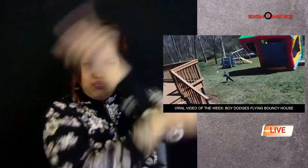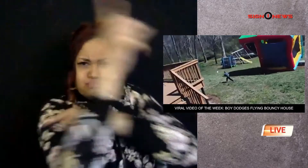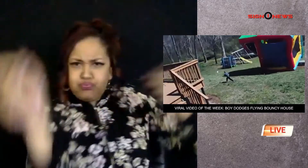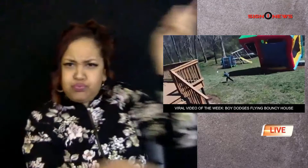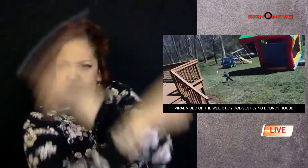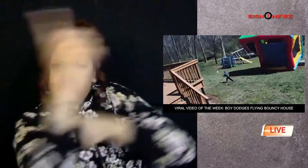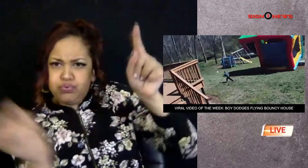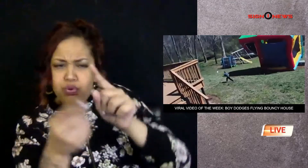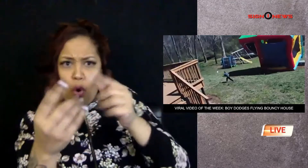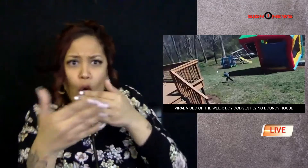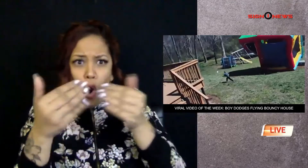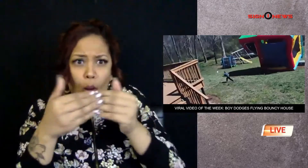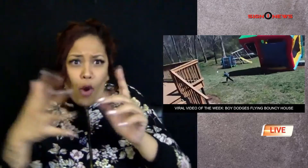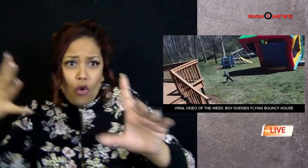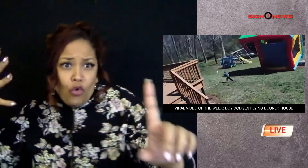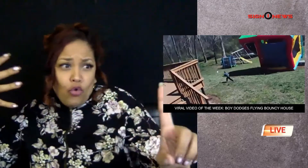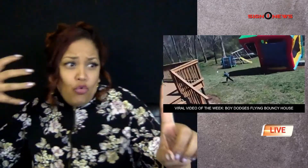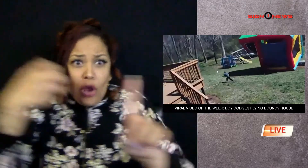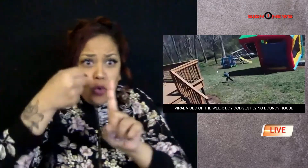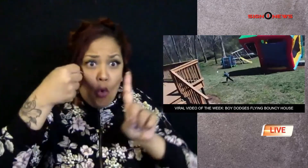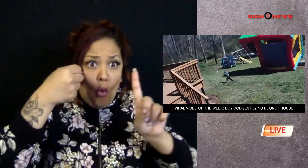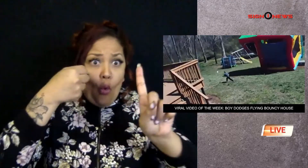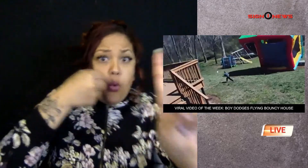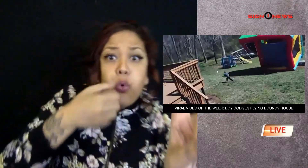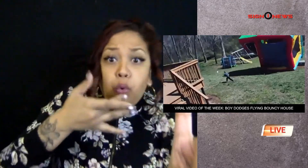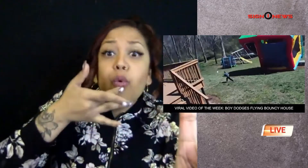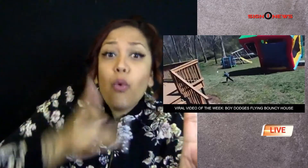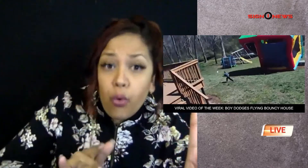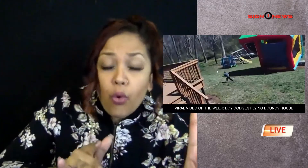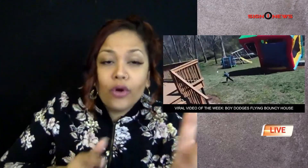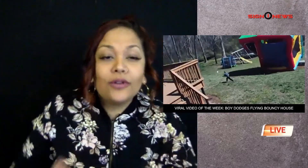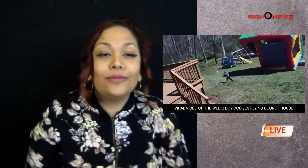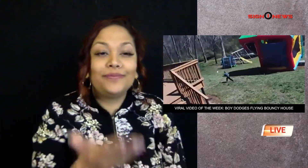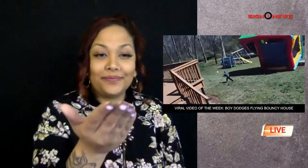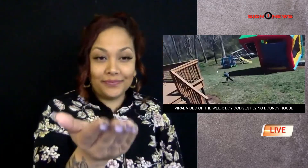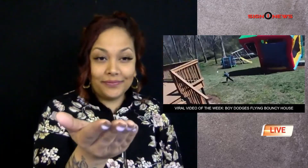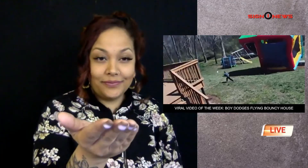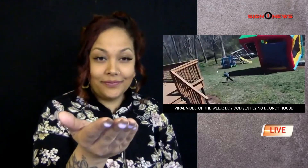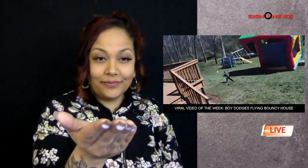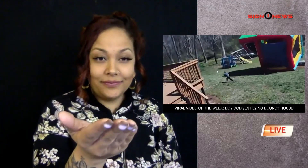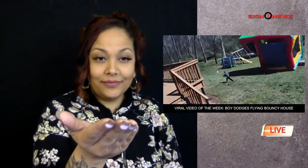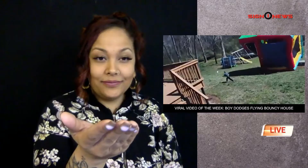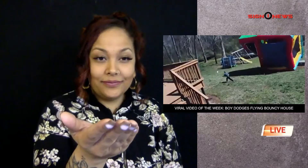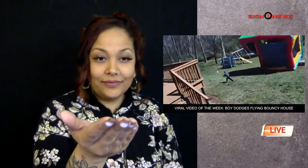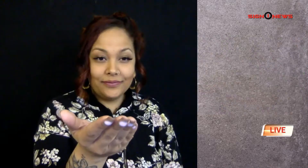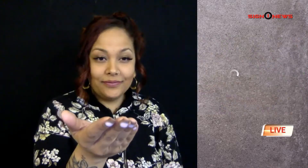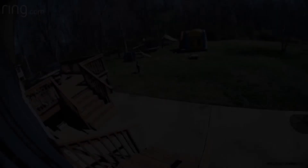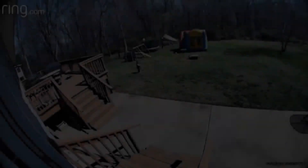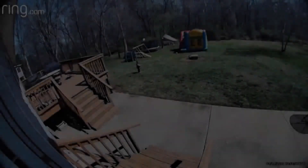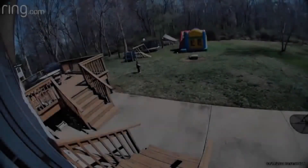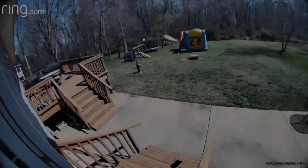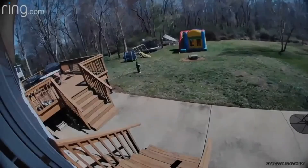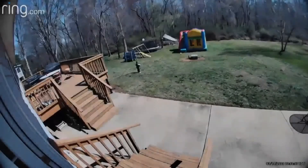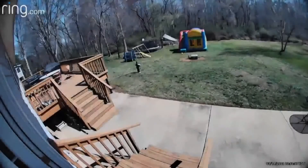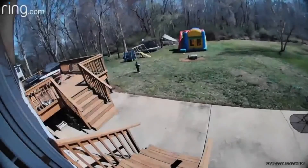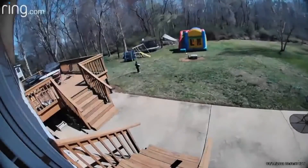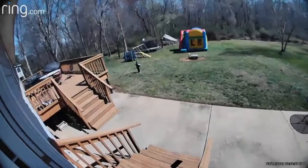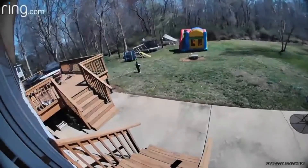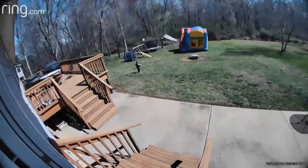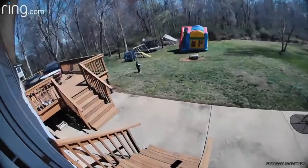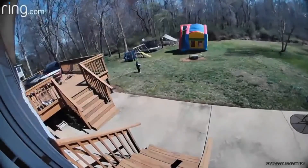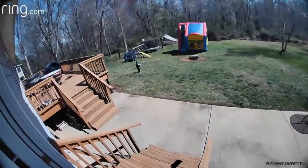airborne, nearly crashing on top of the boy. Wow, take a look.